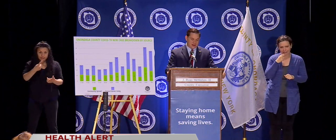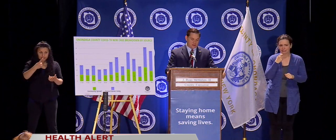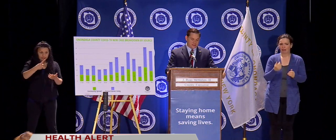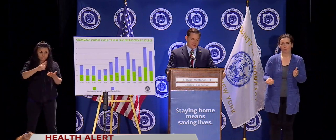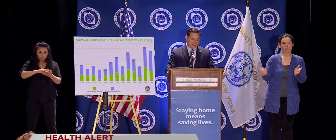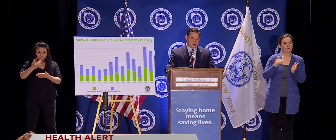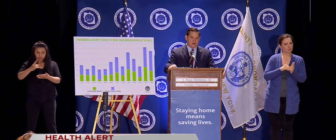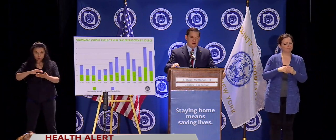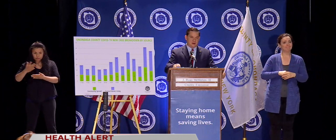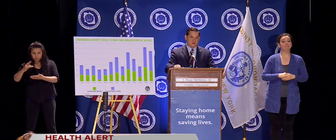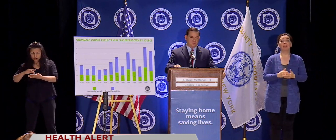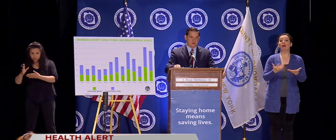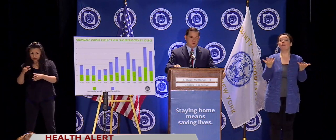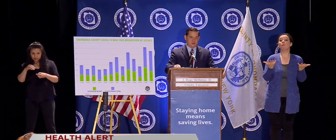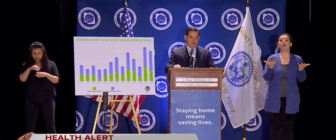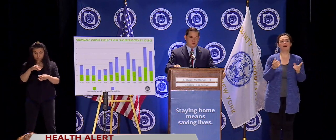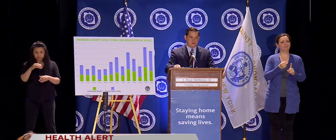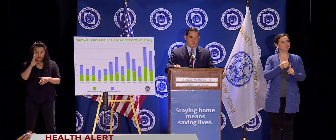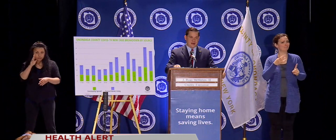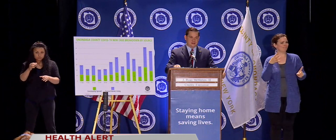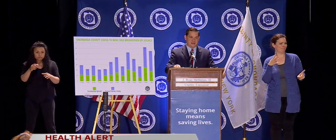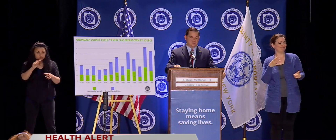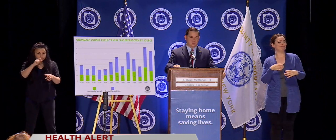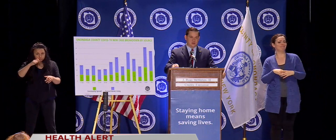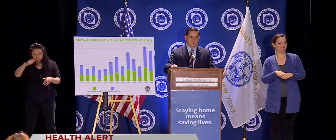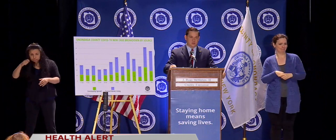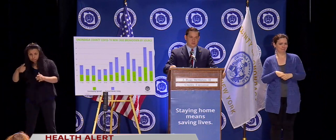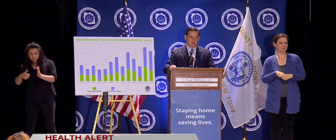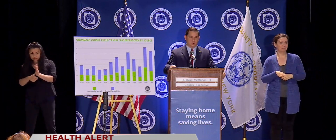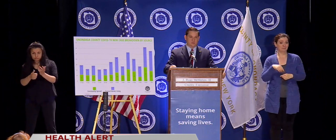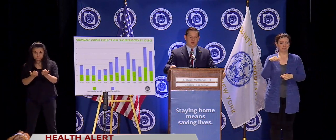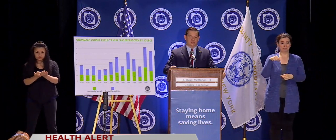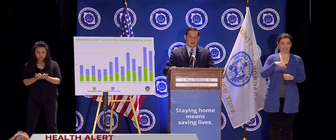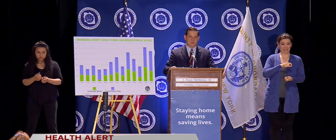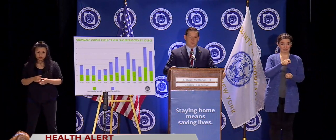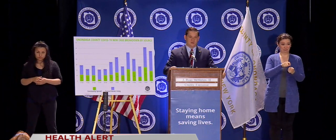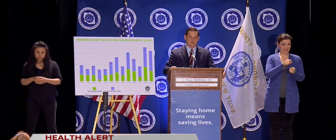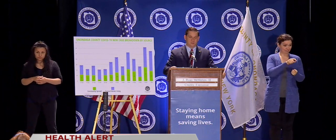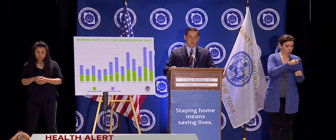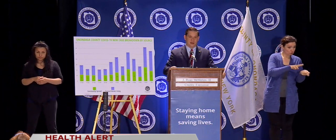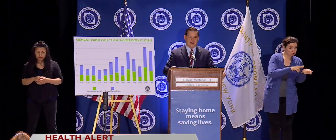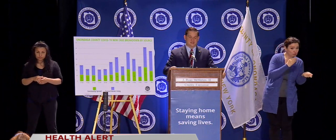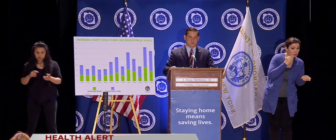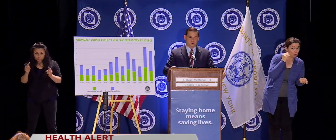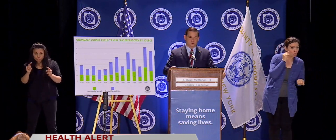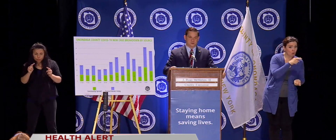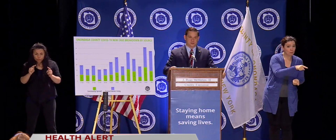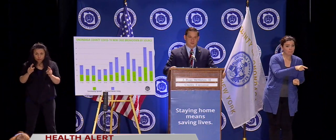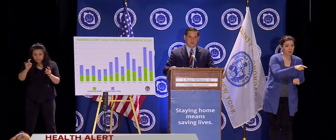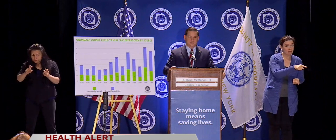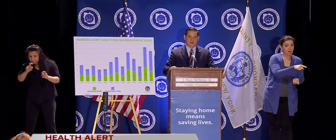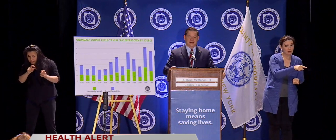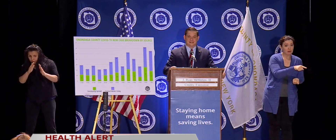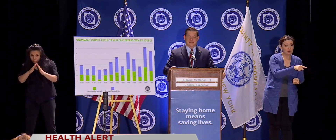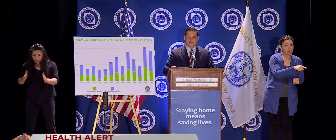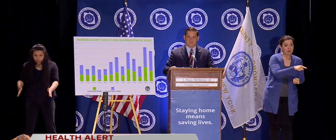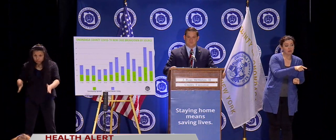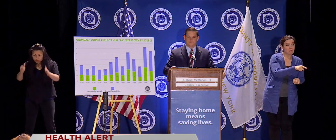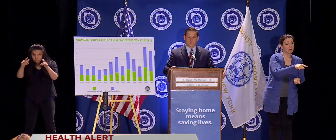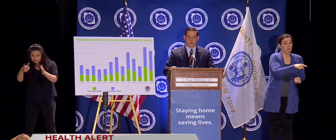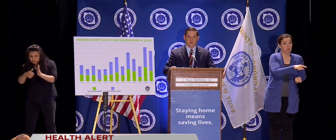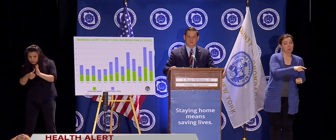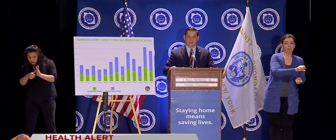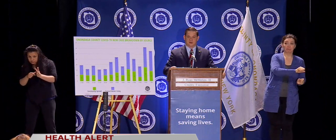the reality of the fact that certain nursing homes are dropping off people at hospitals that are not